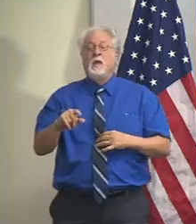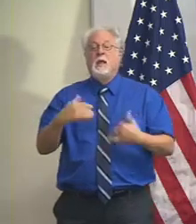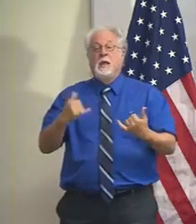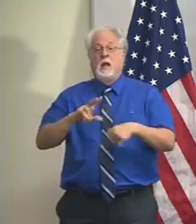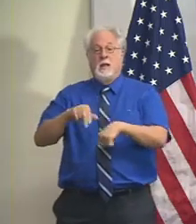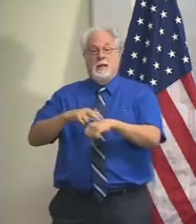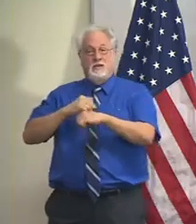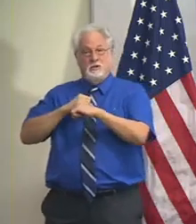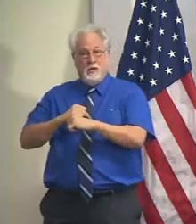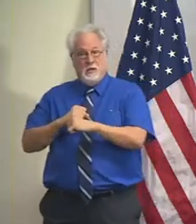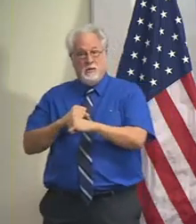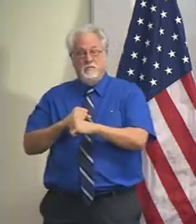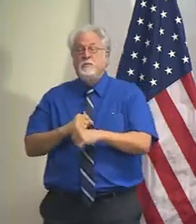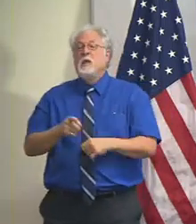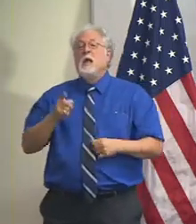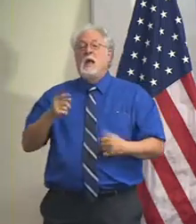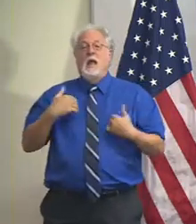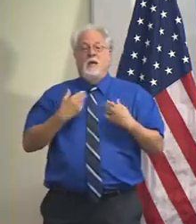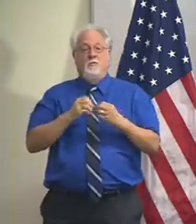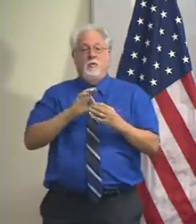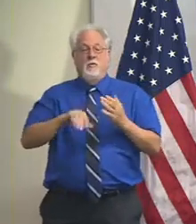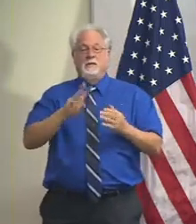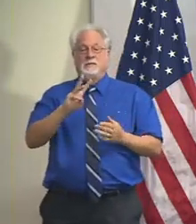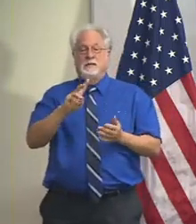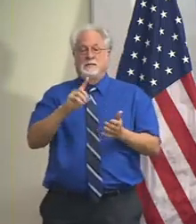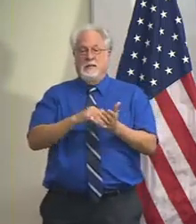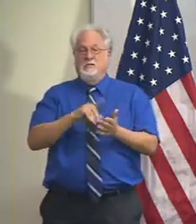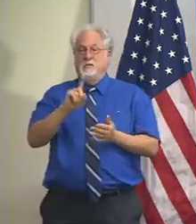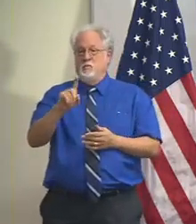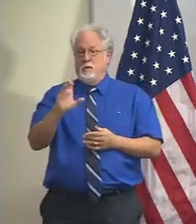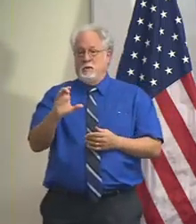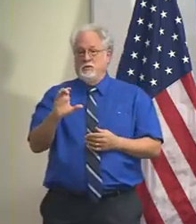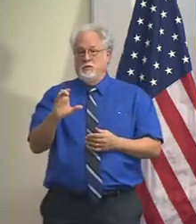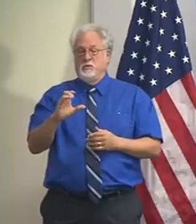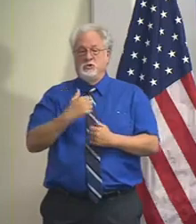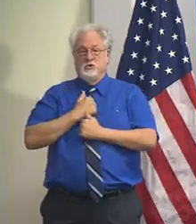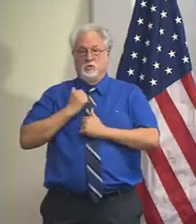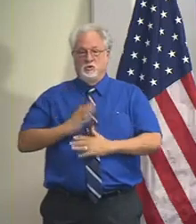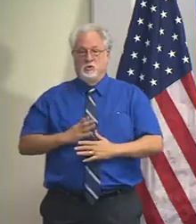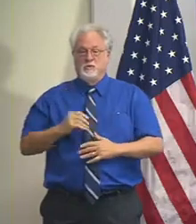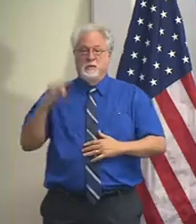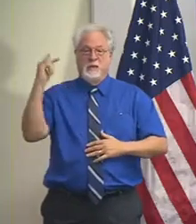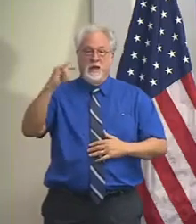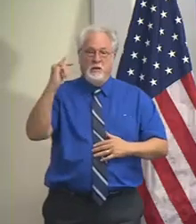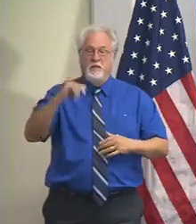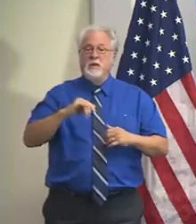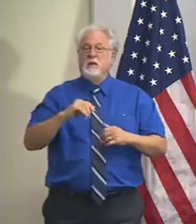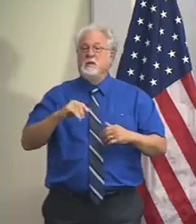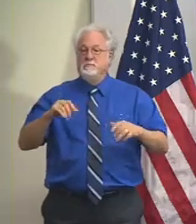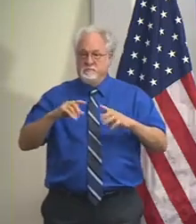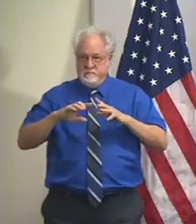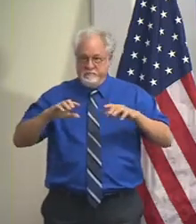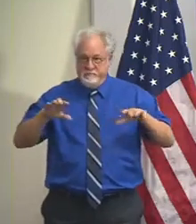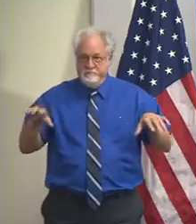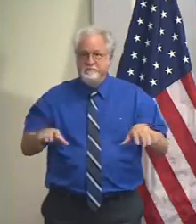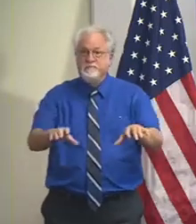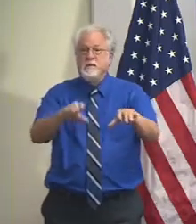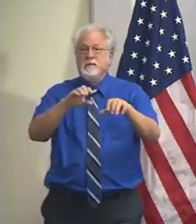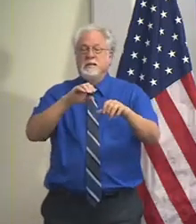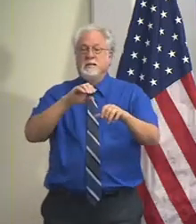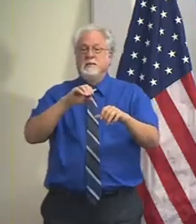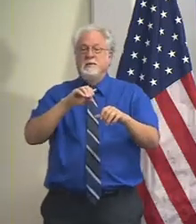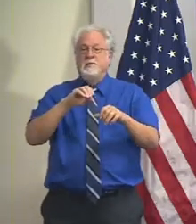Guard. They have more than 6,100 soldiers and airmen activated in support of Hurricane